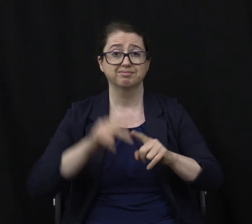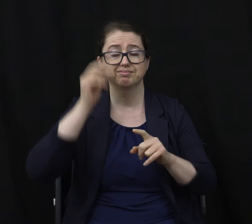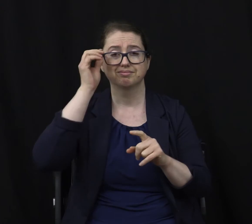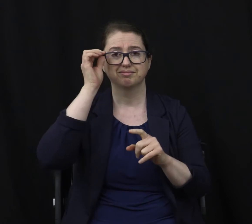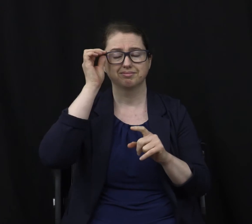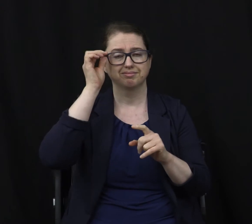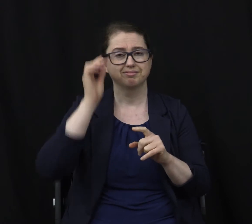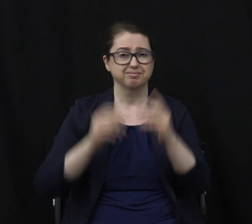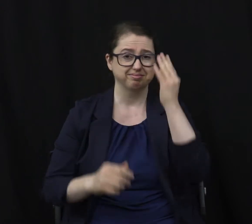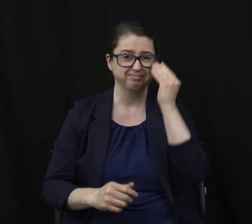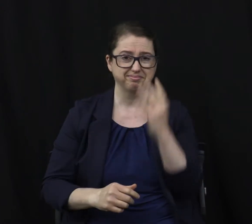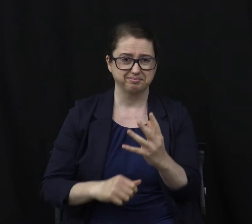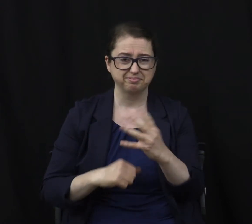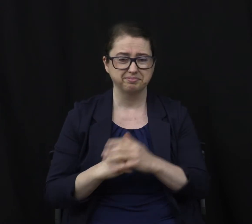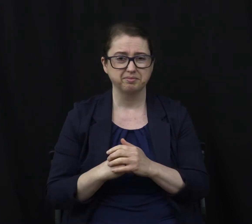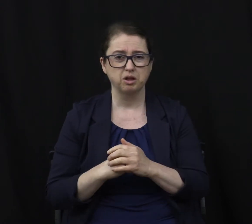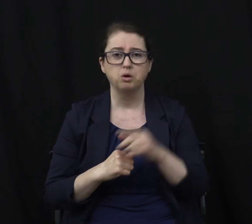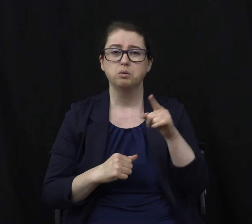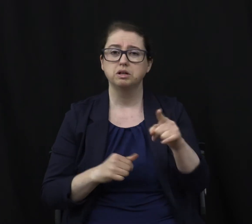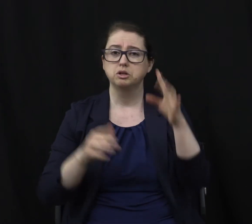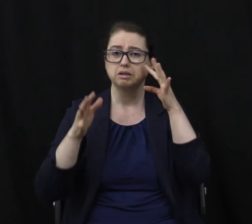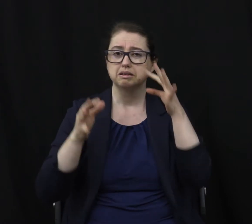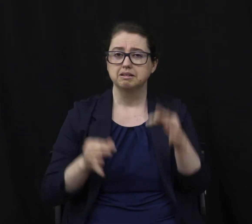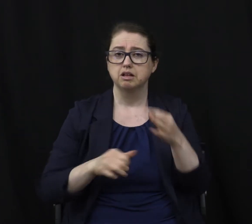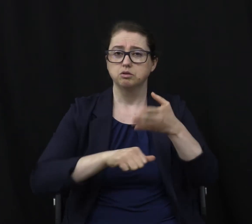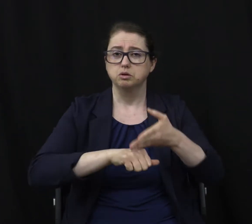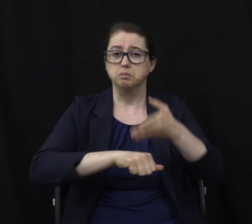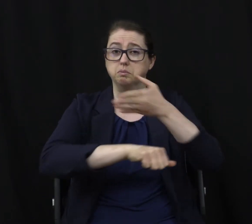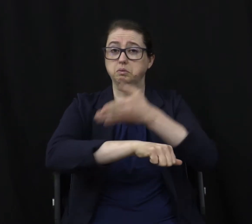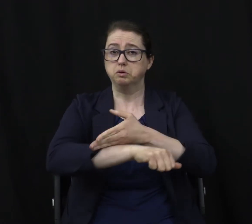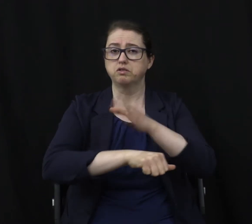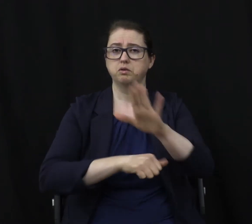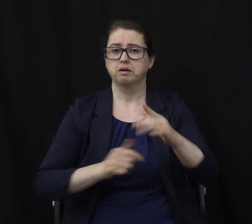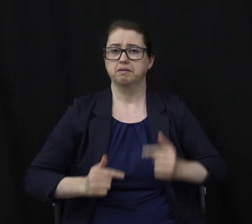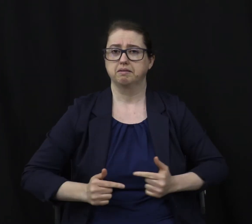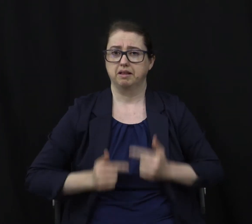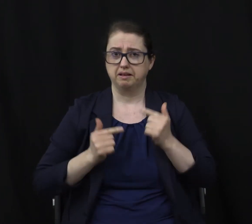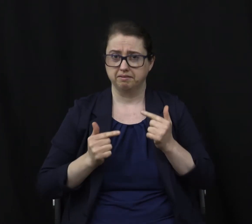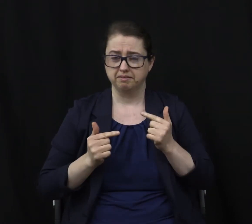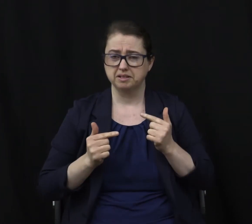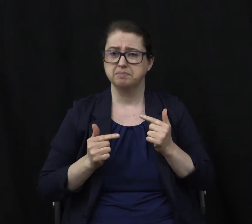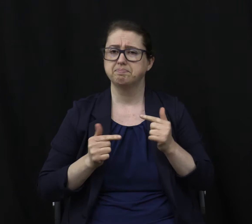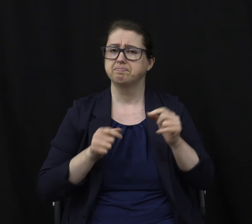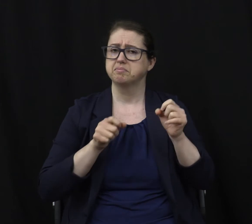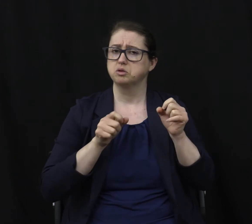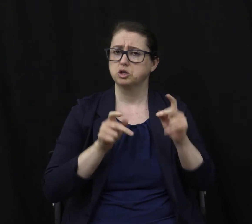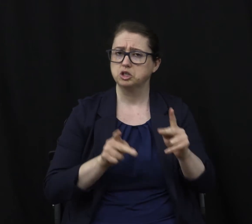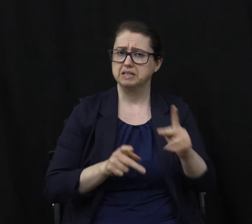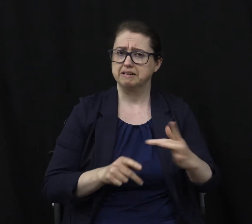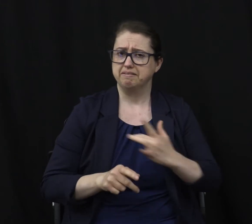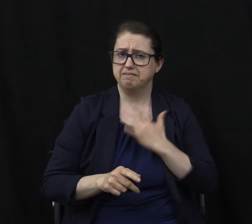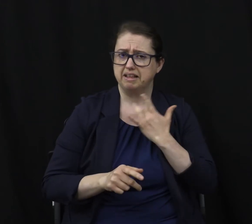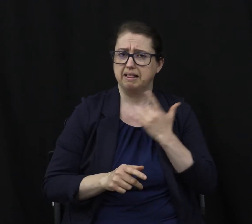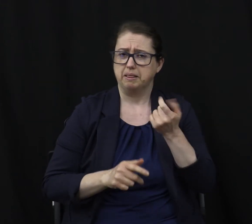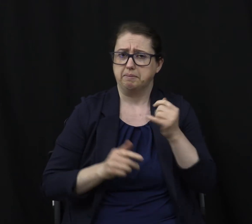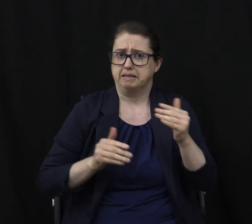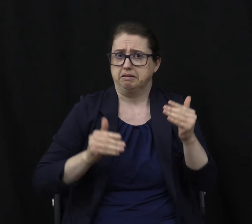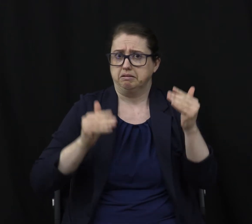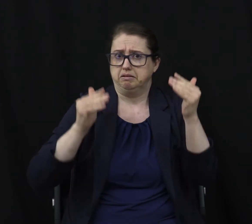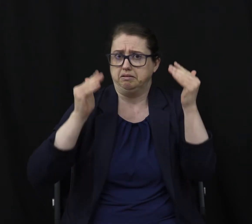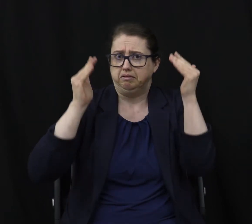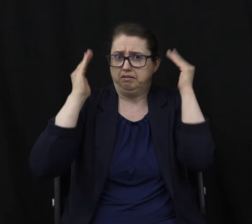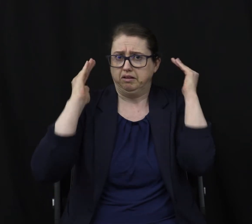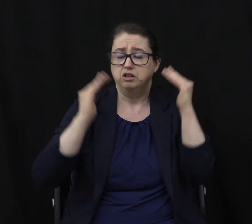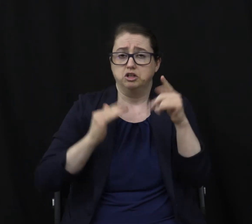When you choose to improve the major areas of your life, there's a chance that you'll begin to feel overwhelmed. As you press on, you